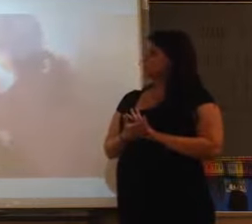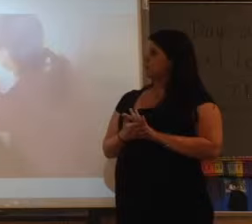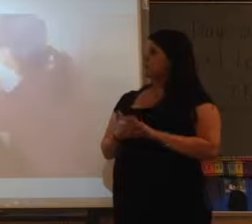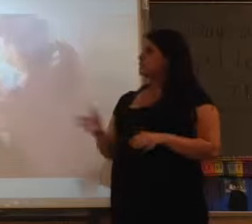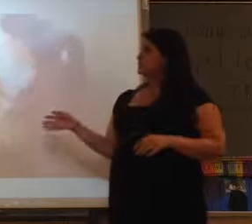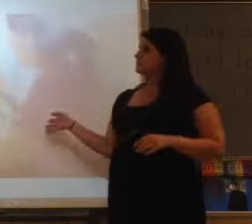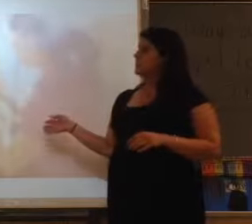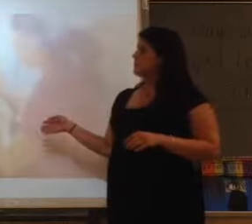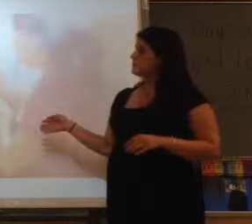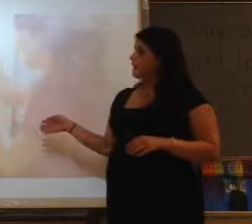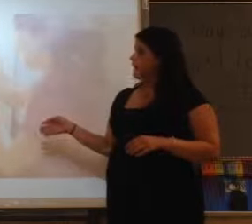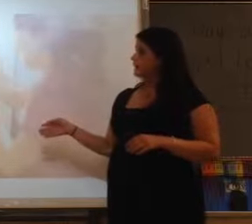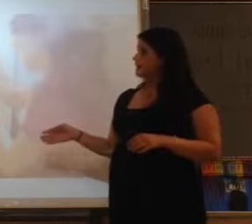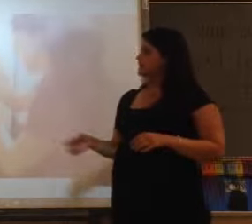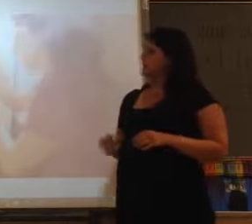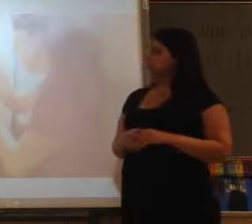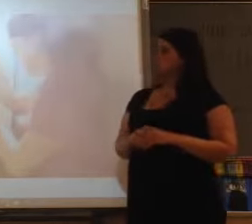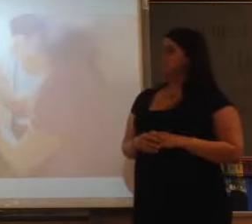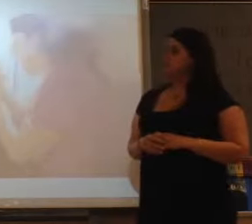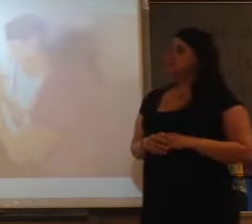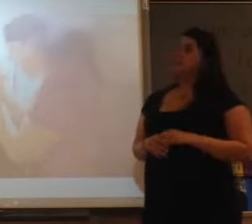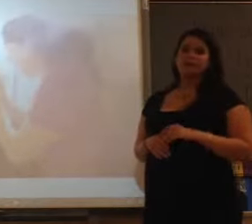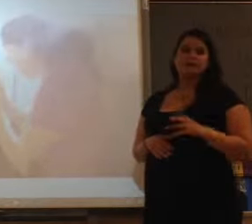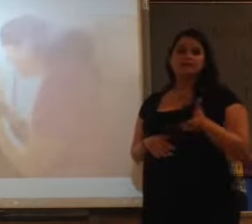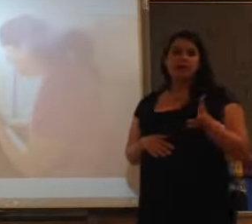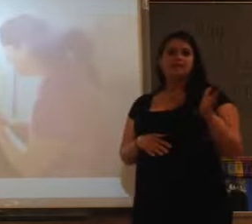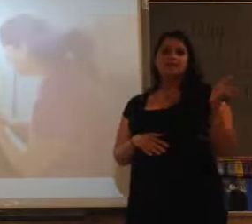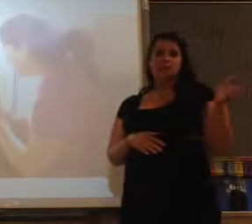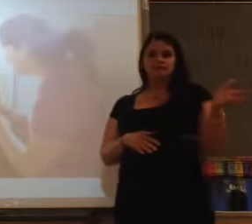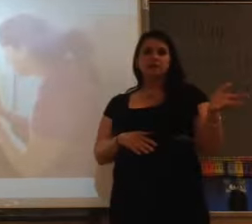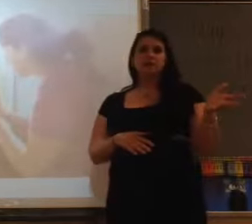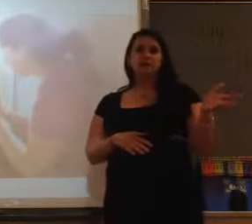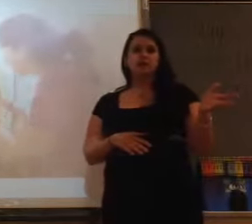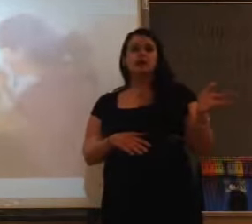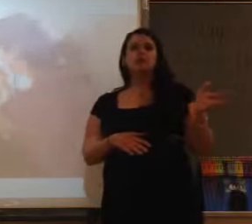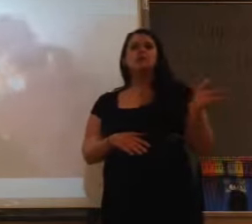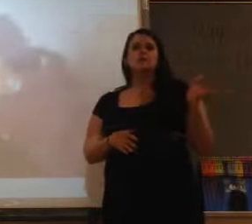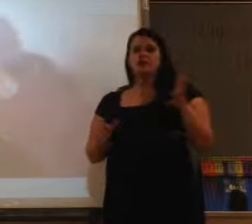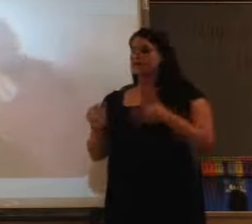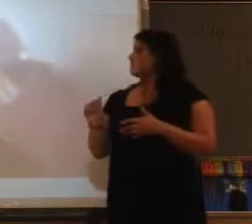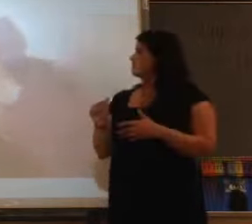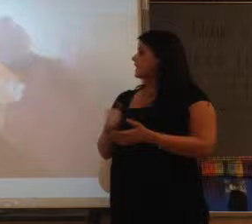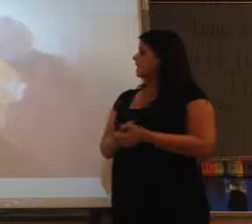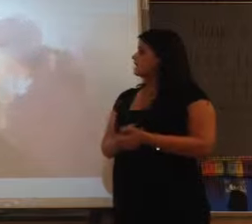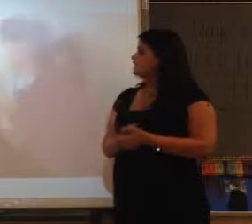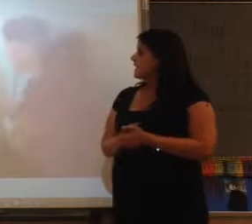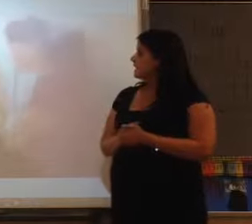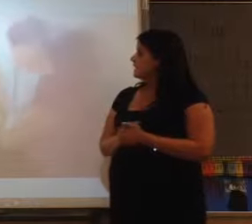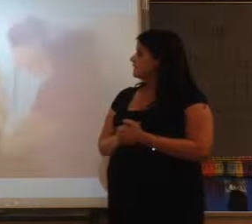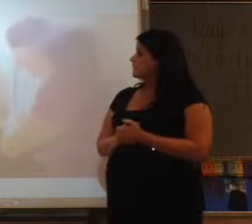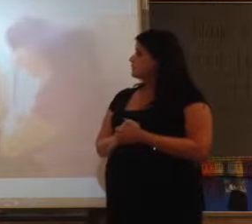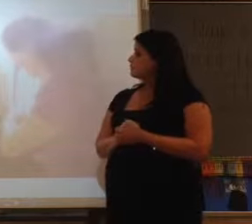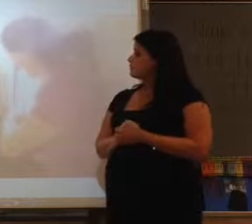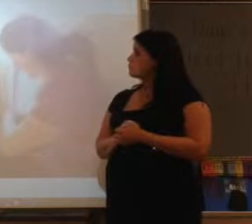Here she's playing with magnets, and she is pointing to the A, and the mom is showing her that it is an A.